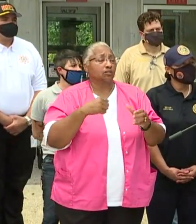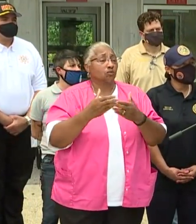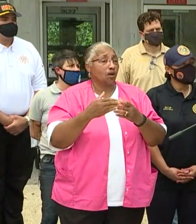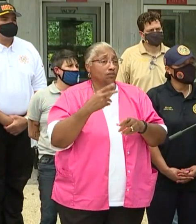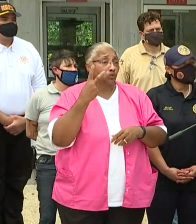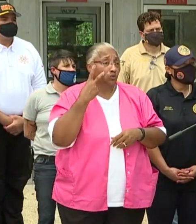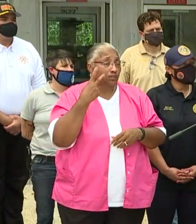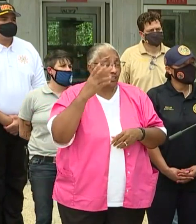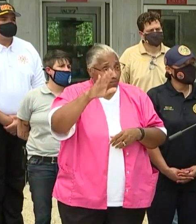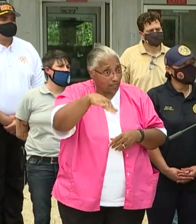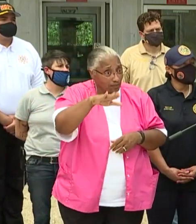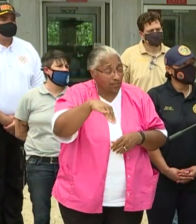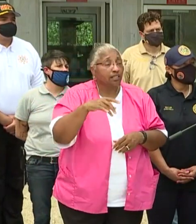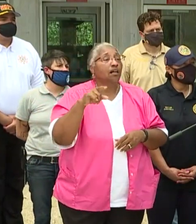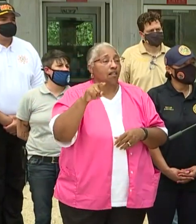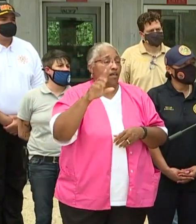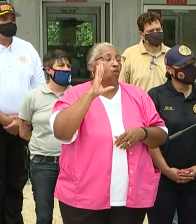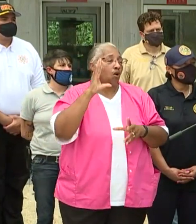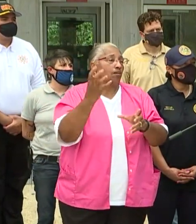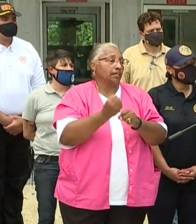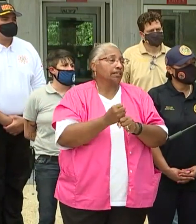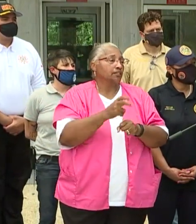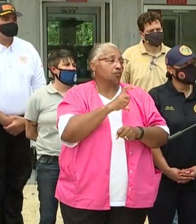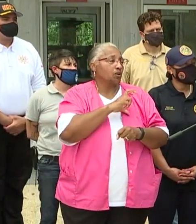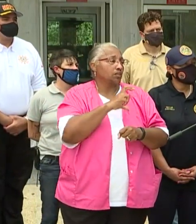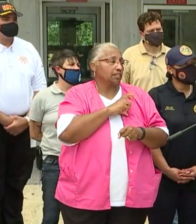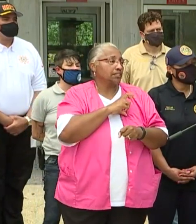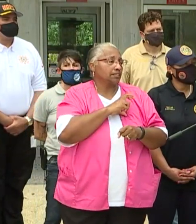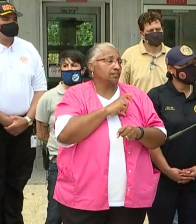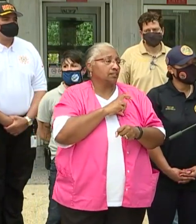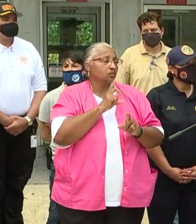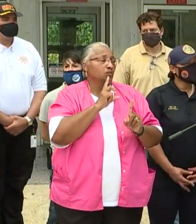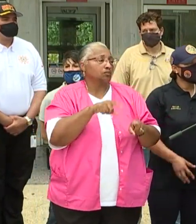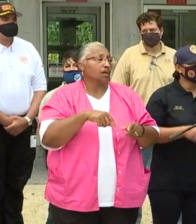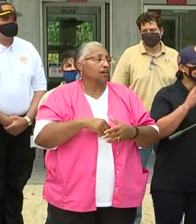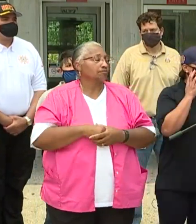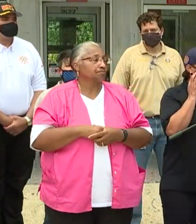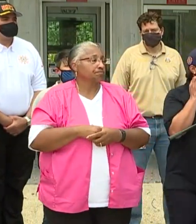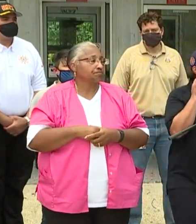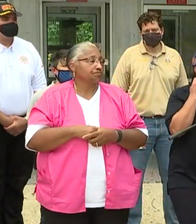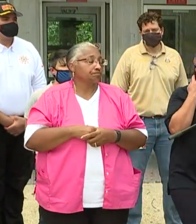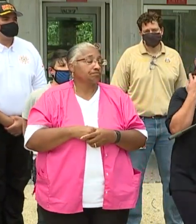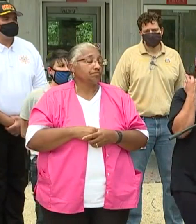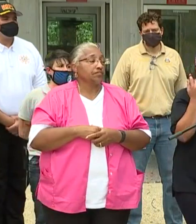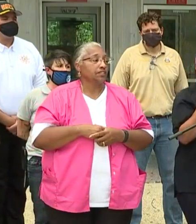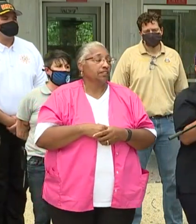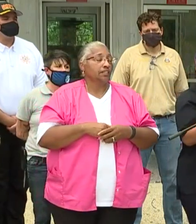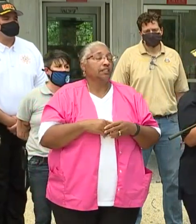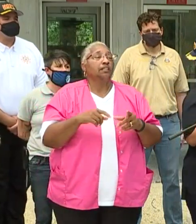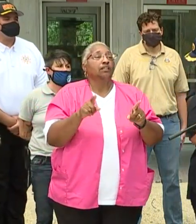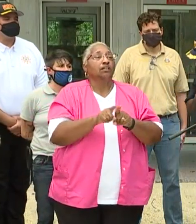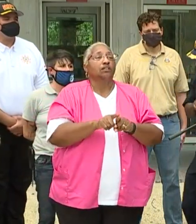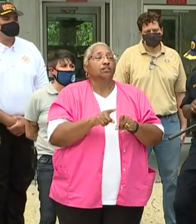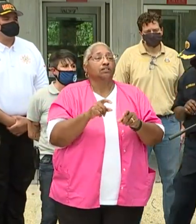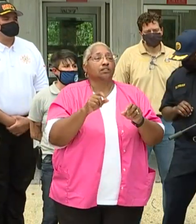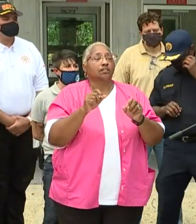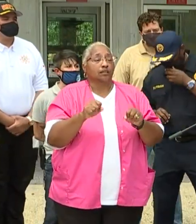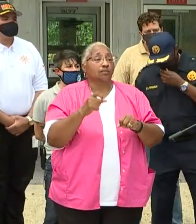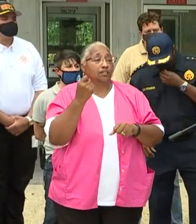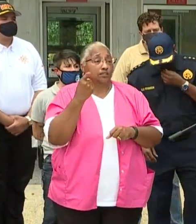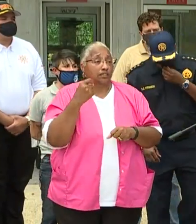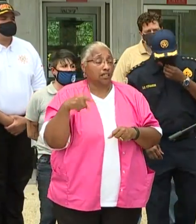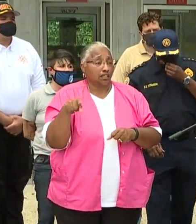down, and they will get the police to respond accordingly. Associated Press. It is very important to understand and that you get it